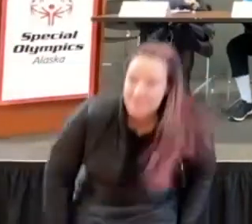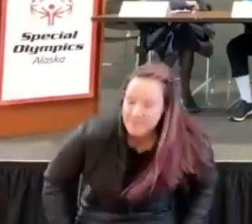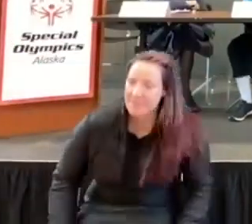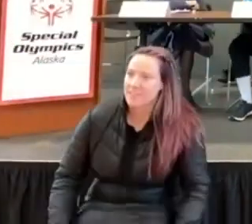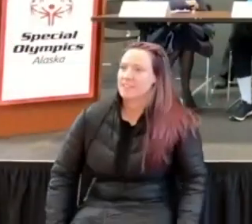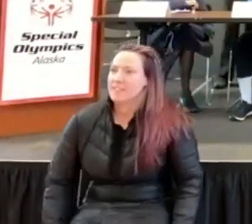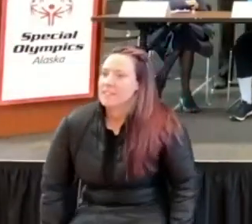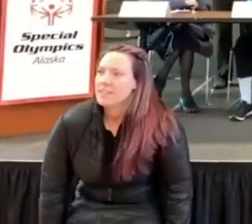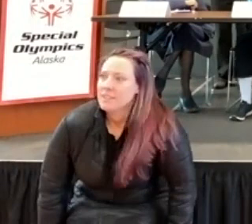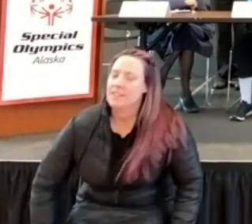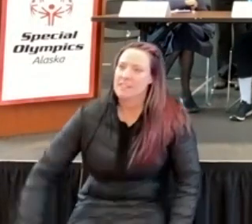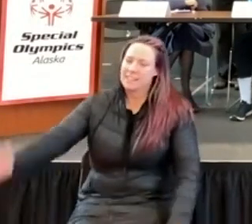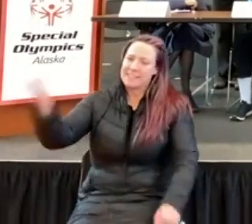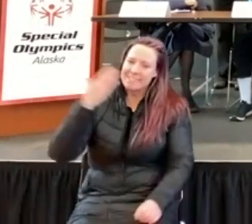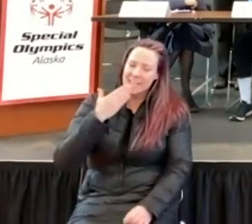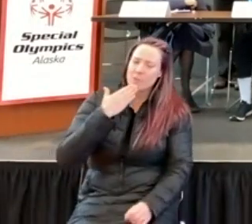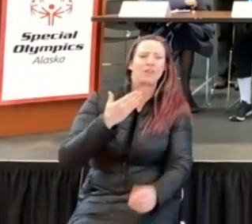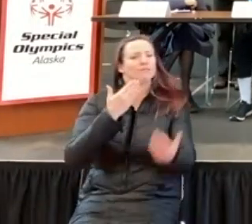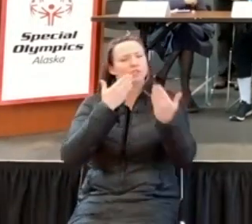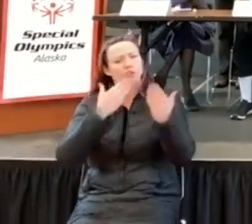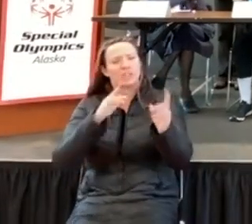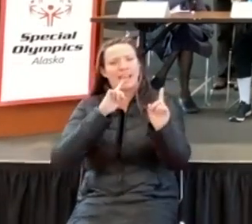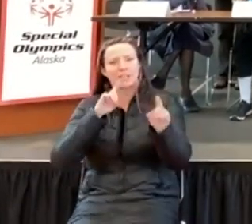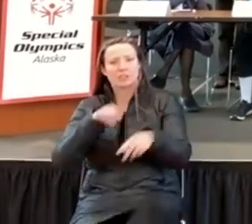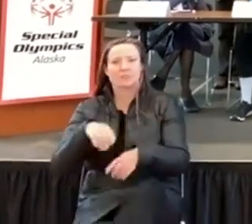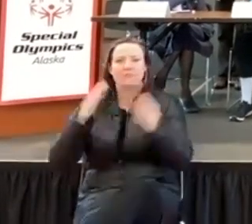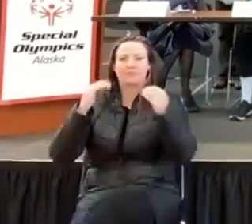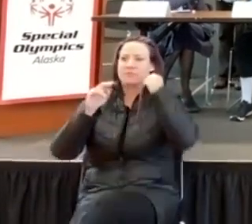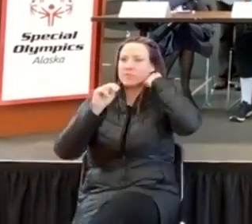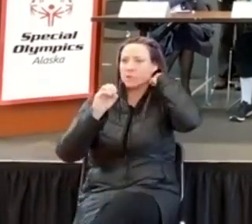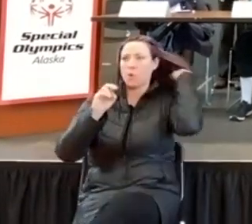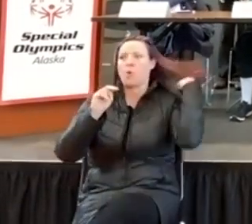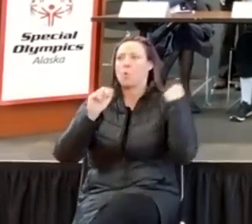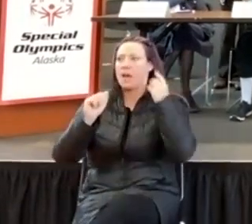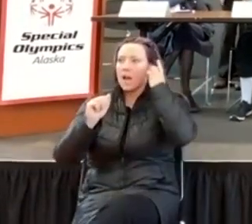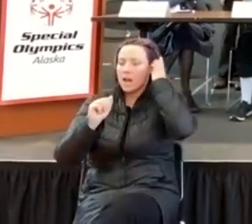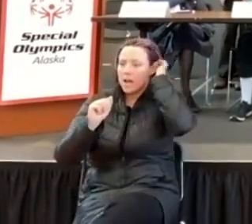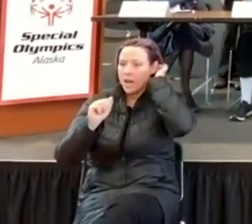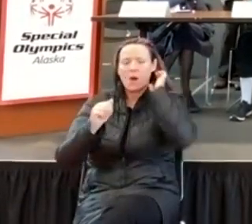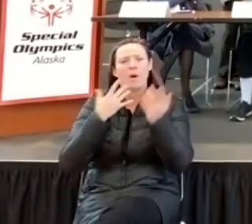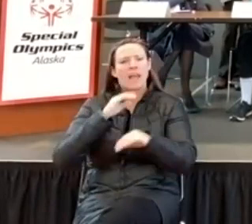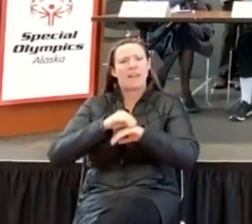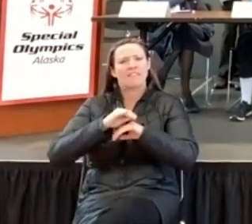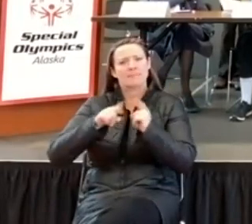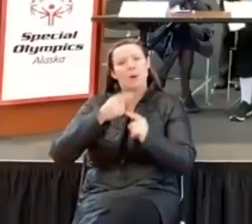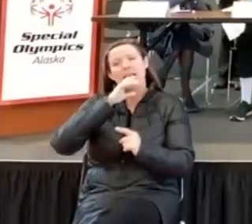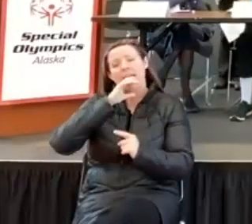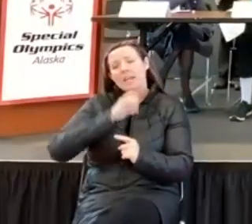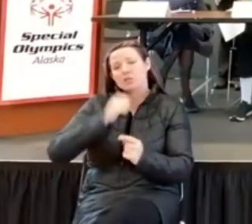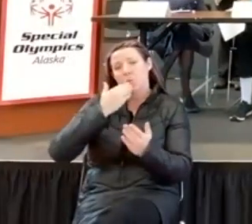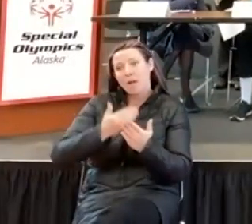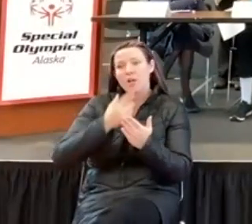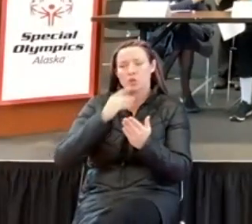These are such good answers. Okay, Nona, what advice, oh, you don't need this. What advice about aging well would you give